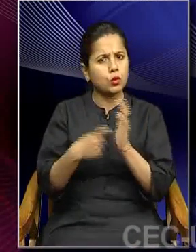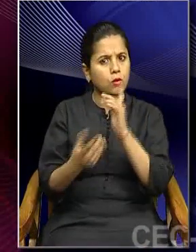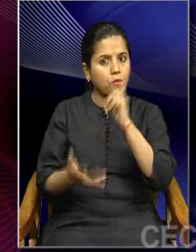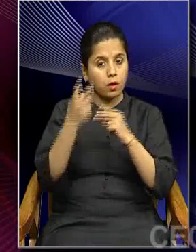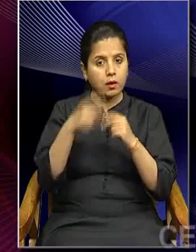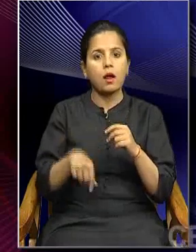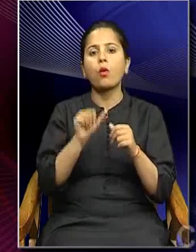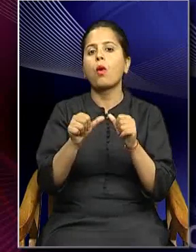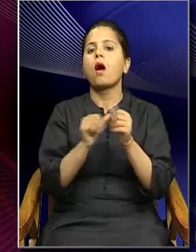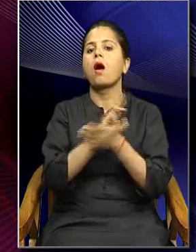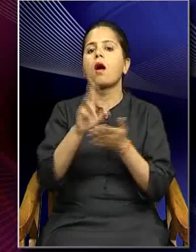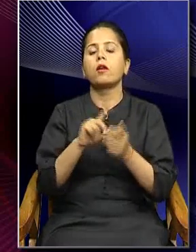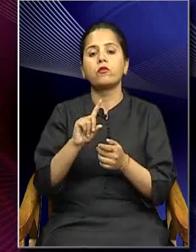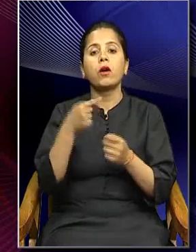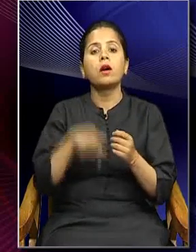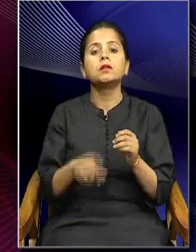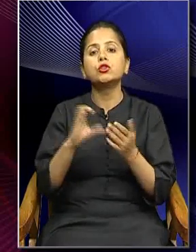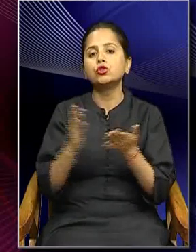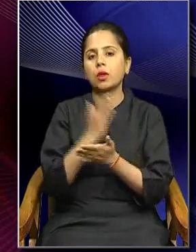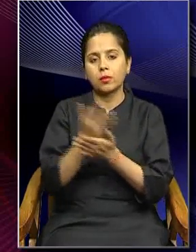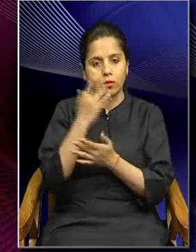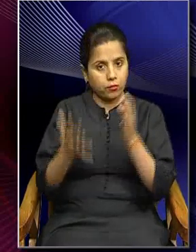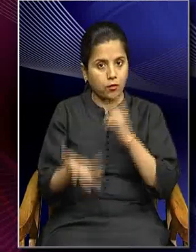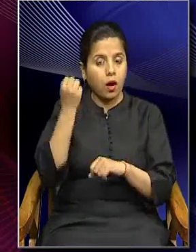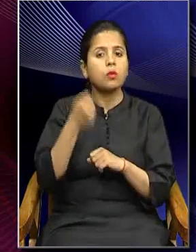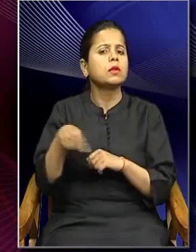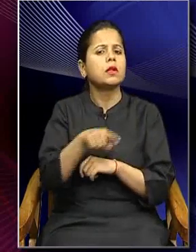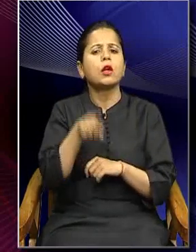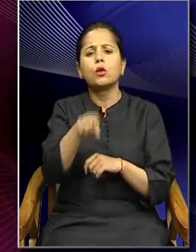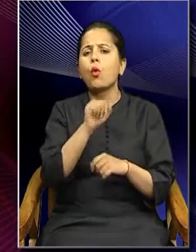ahanik of the first adhyaya. And the sutra is